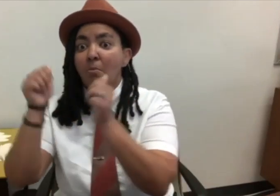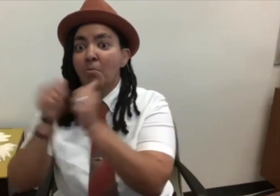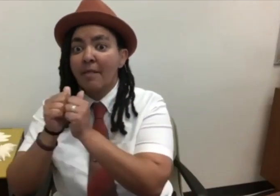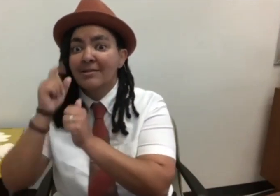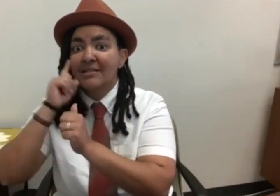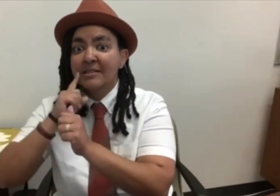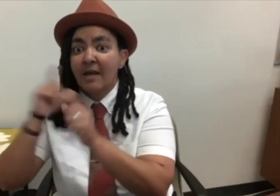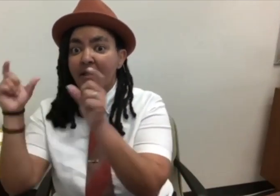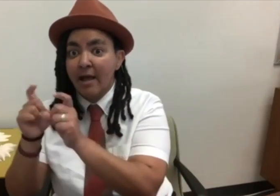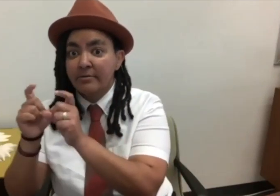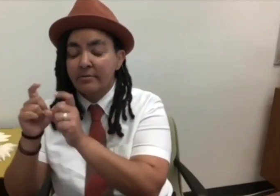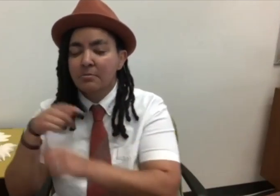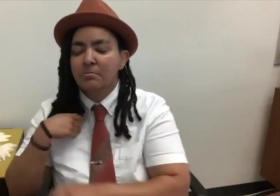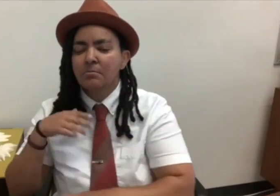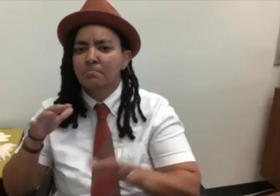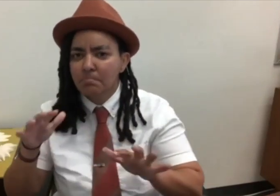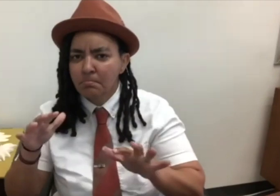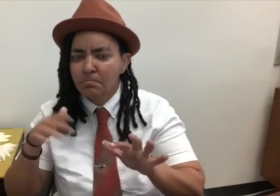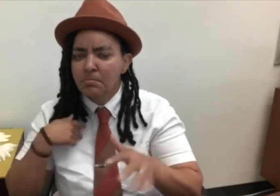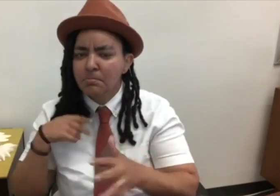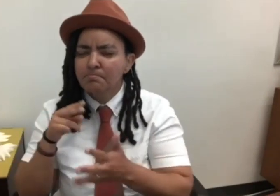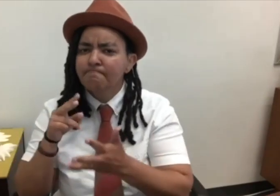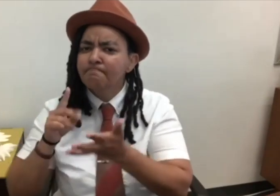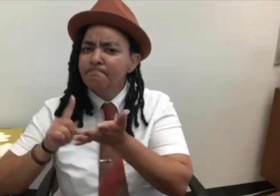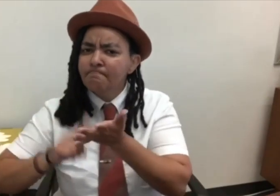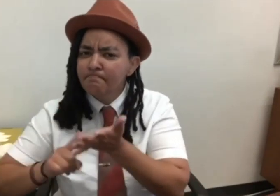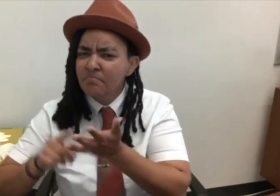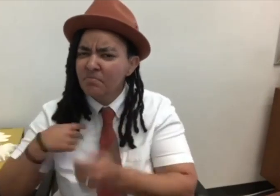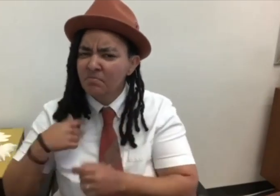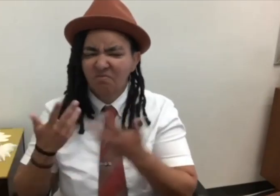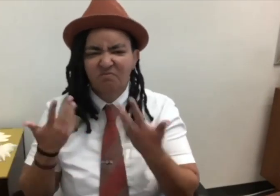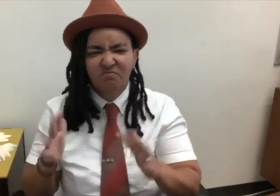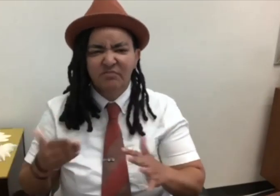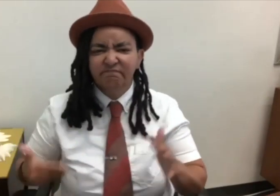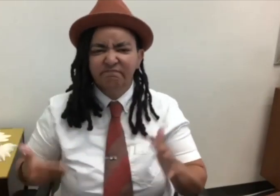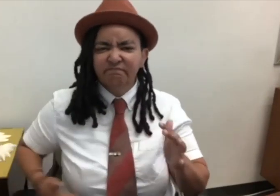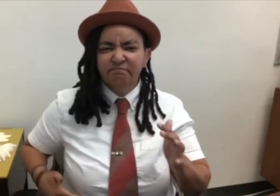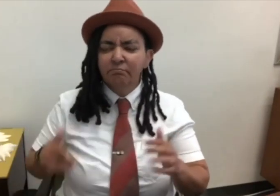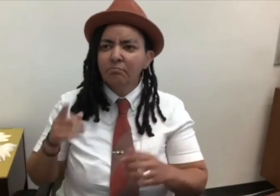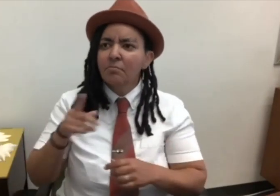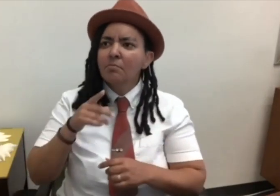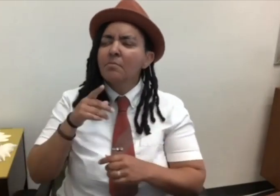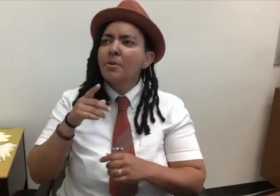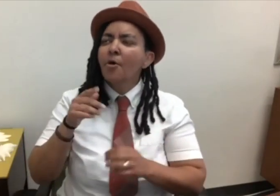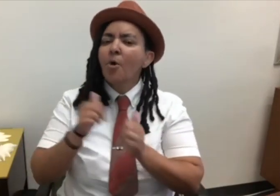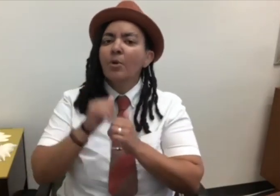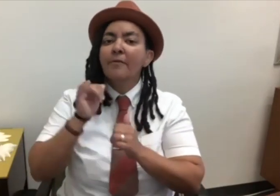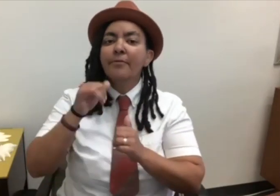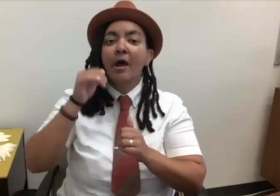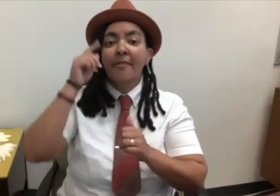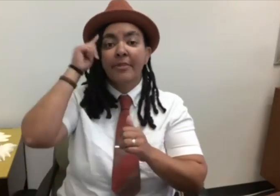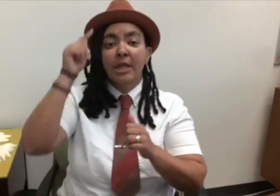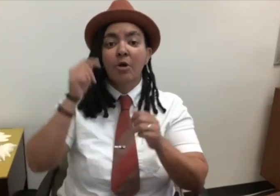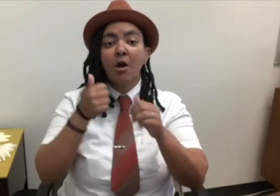to critical race theory using a deaf lens. And when I did research, I